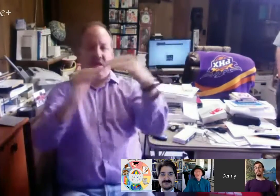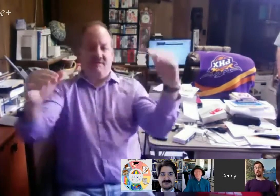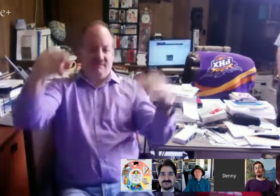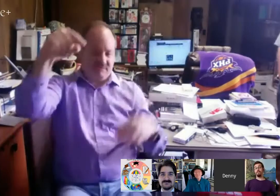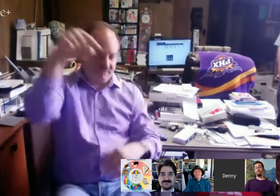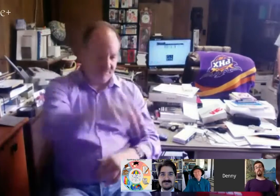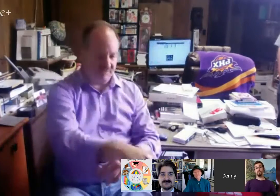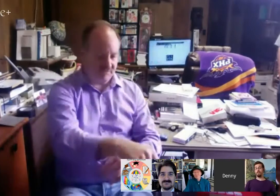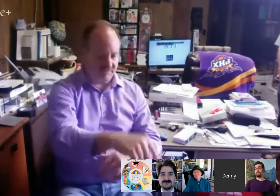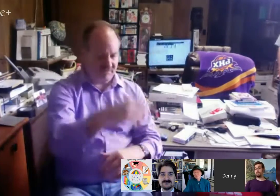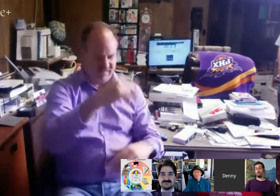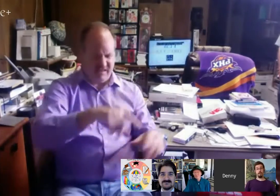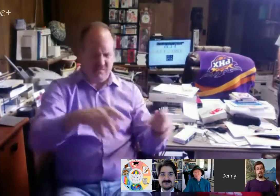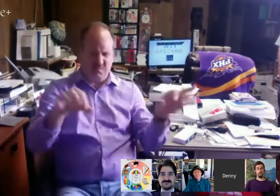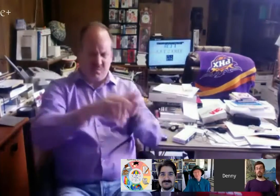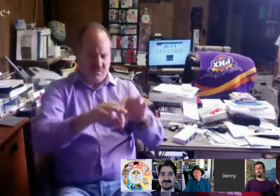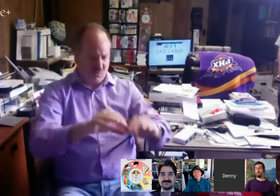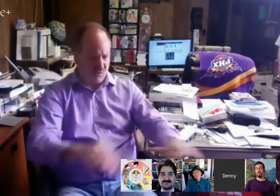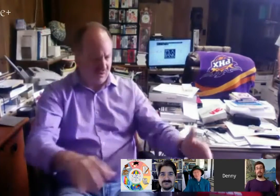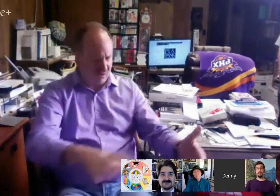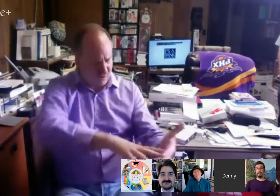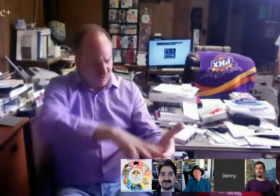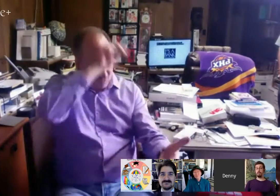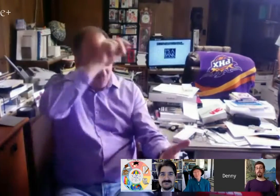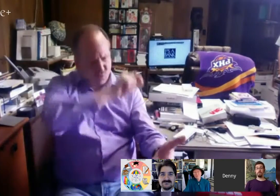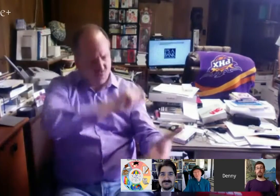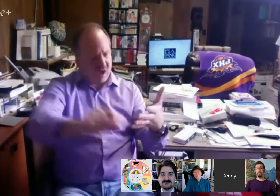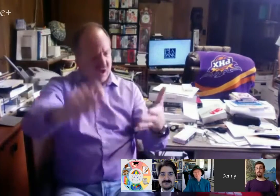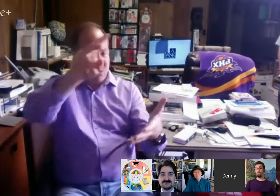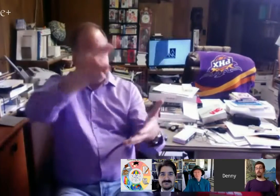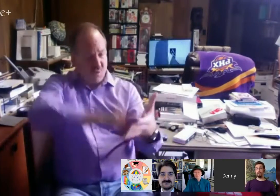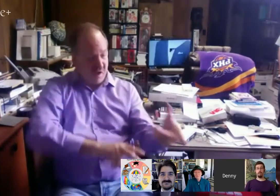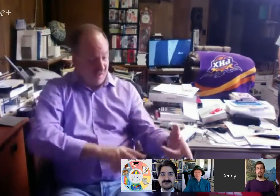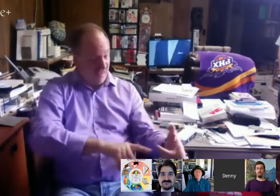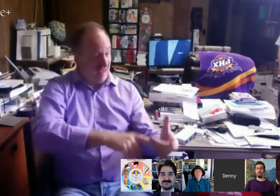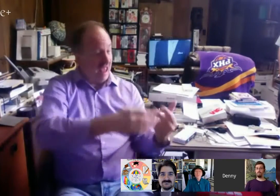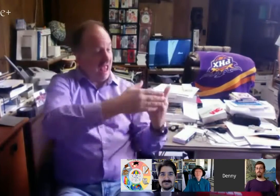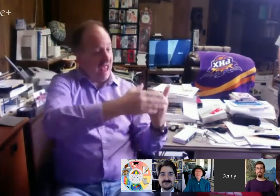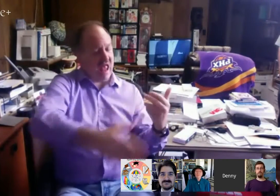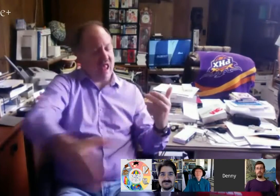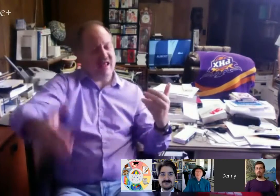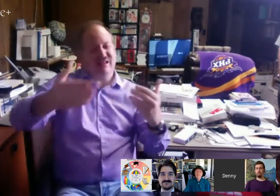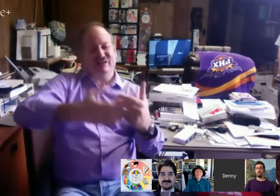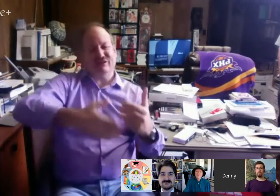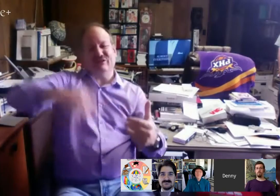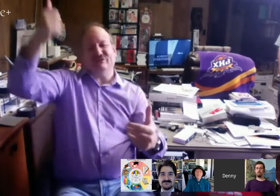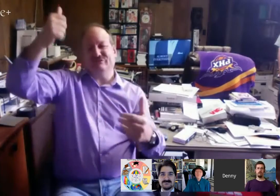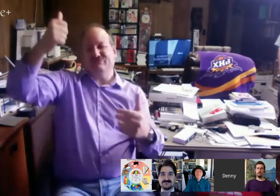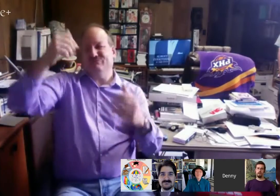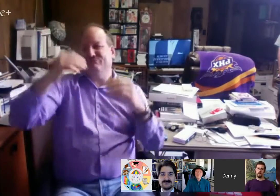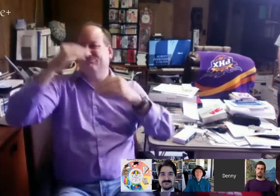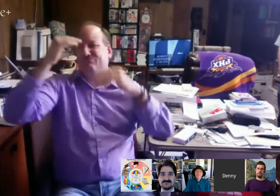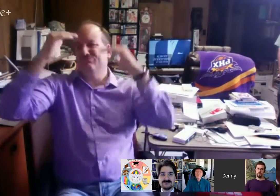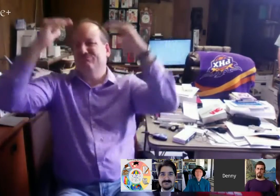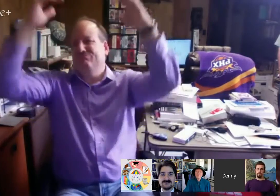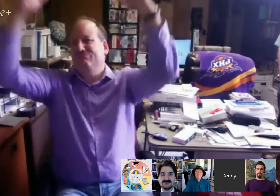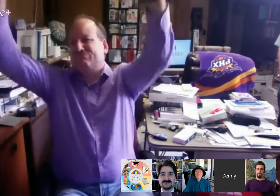So yes, I feel that it should be in the elementary level, at the very fundamental